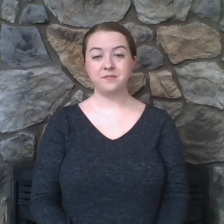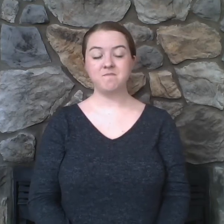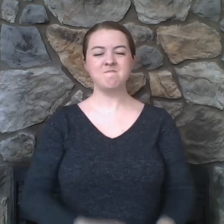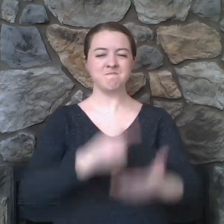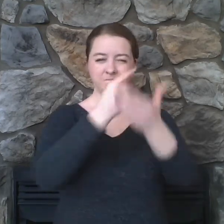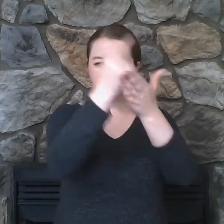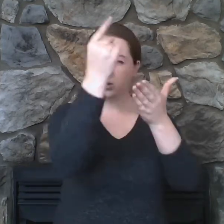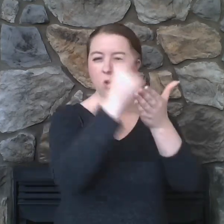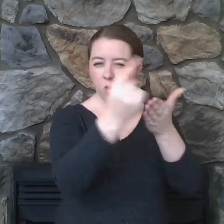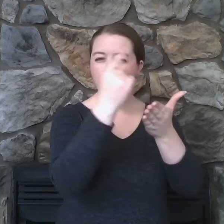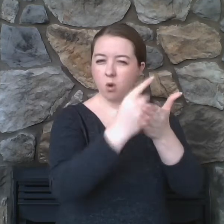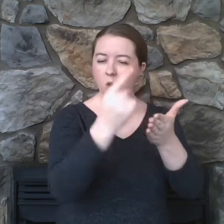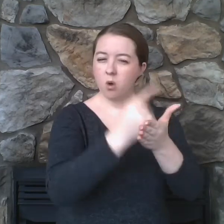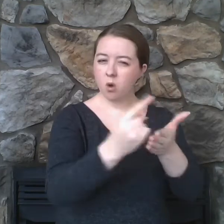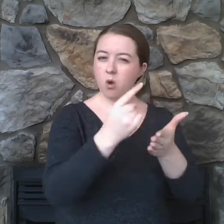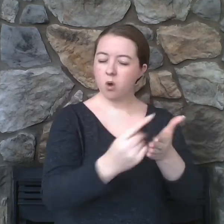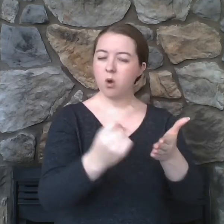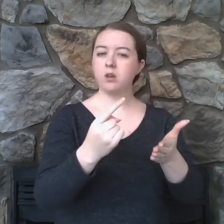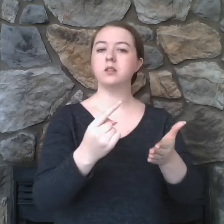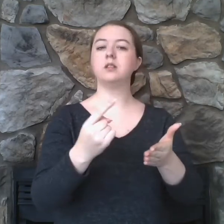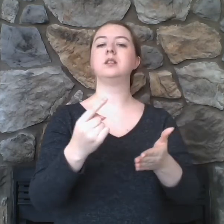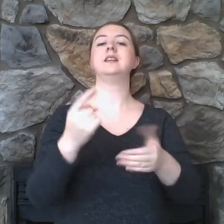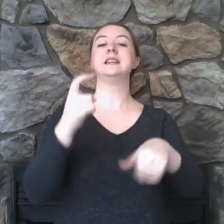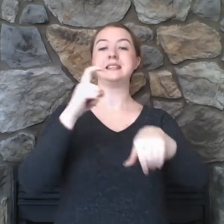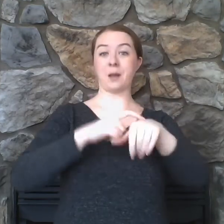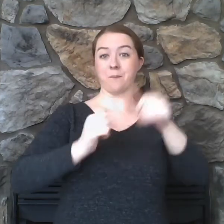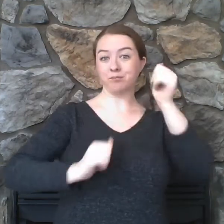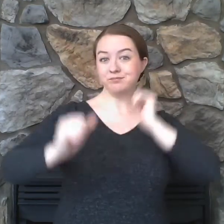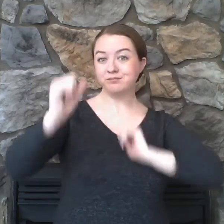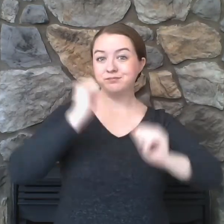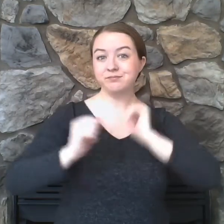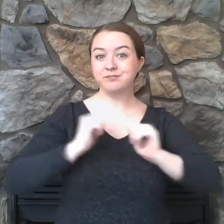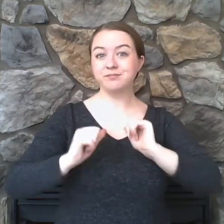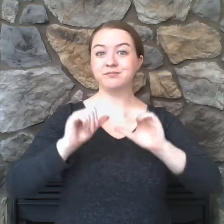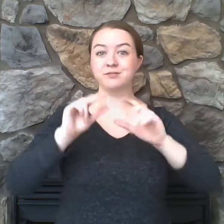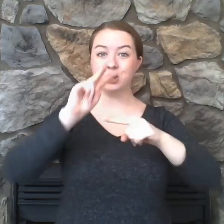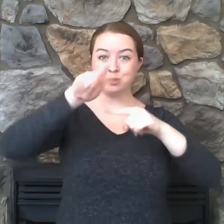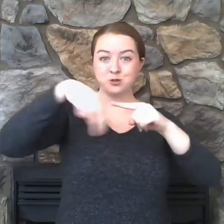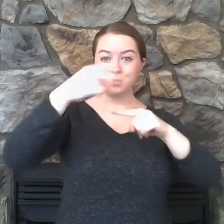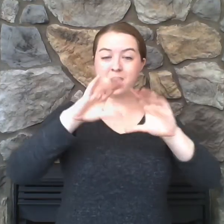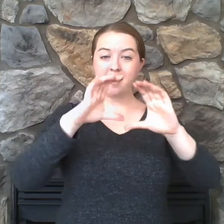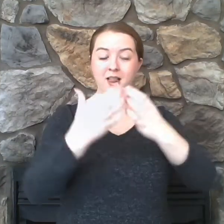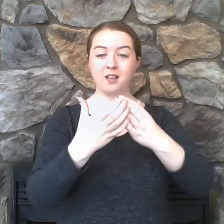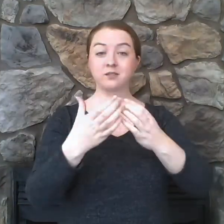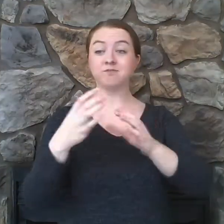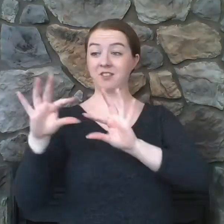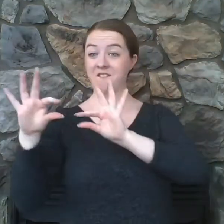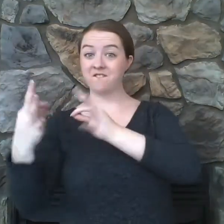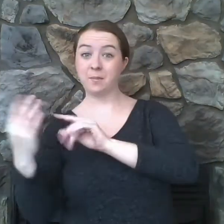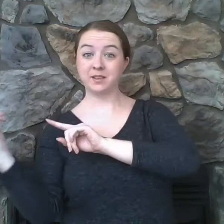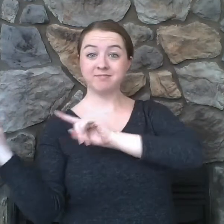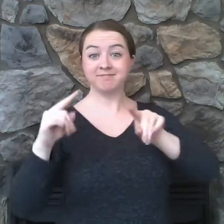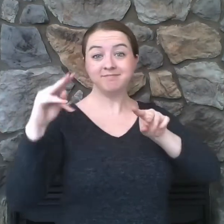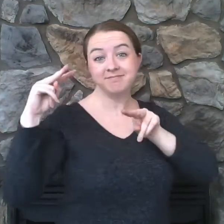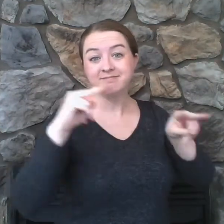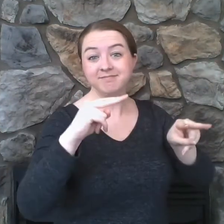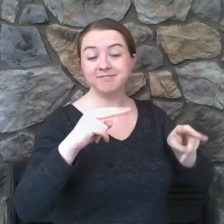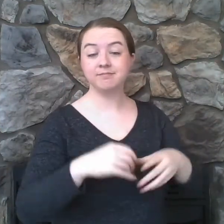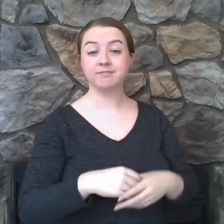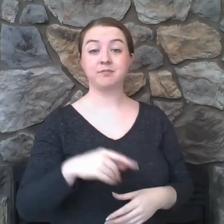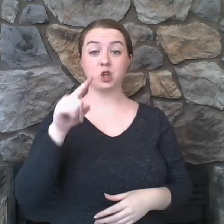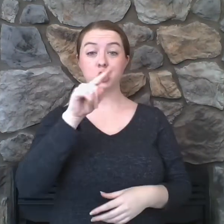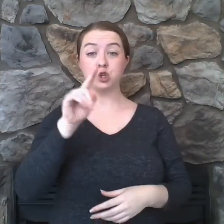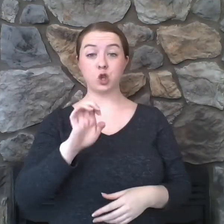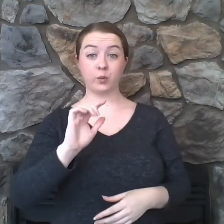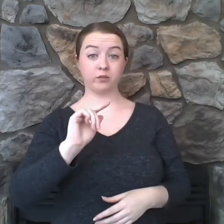After several weeks, Zoe's class put on a show for all the families. When it was Zoe's turn, she hopped up on the